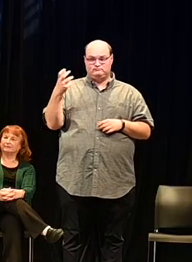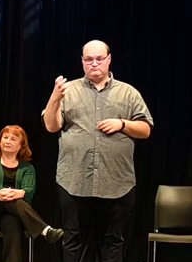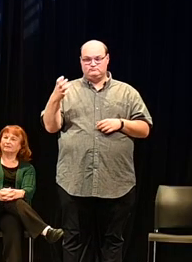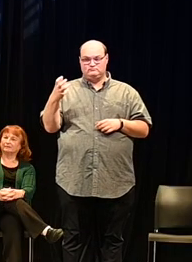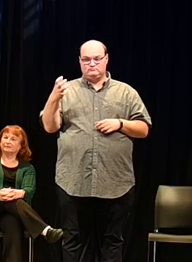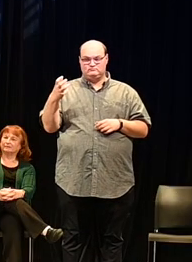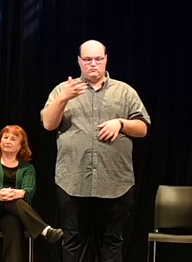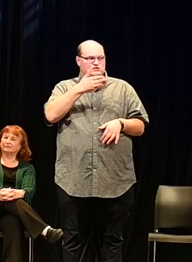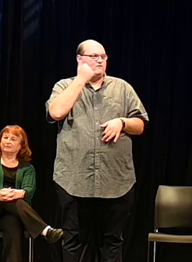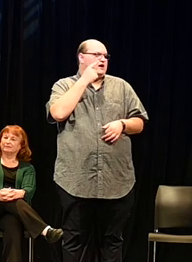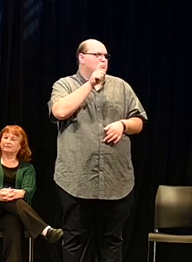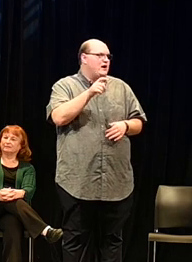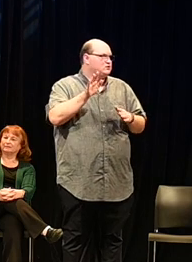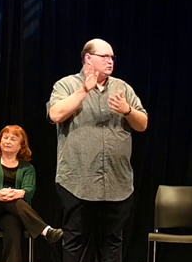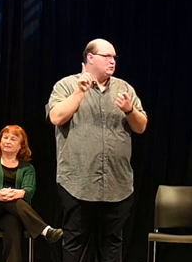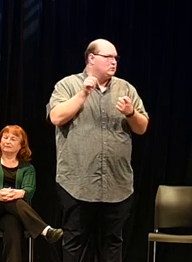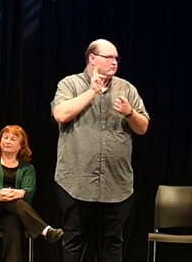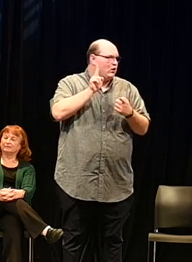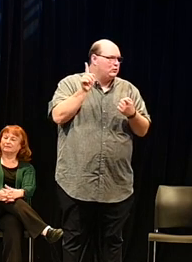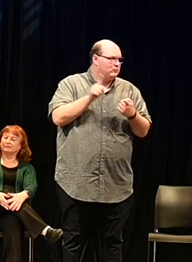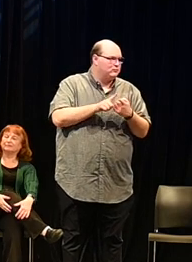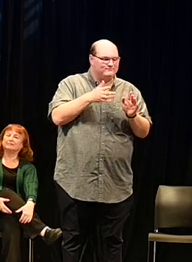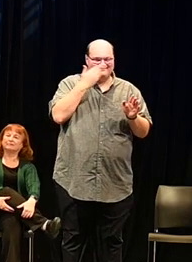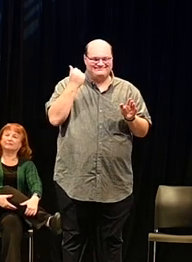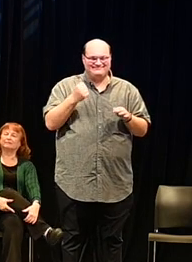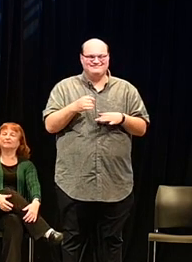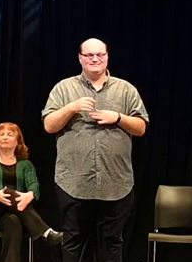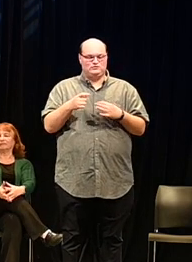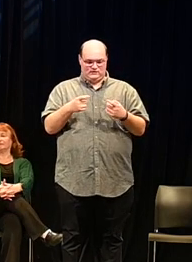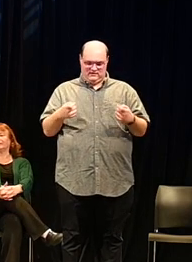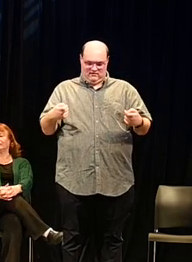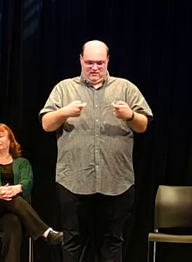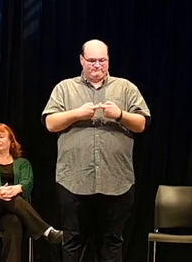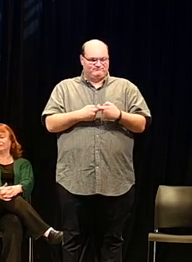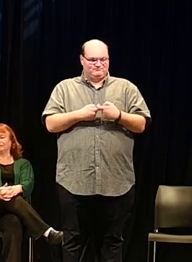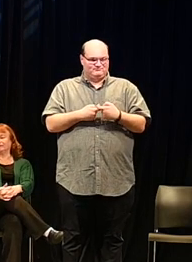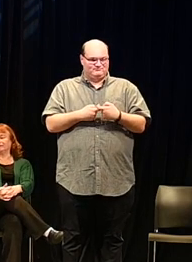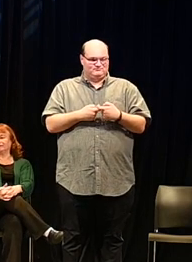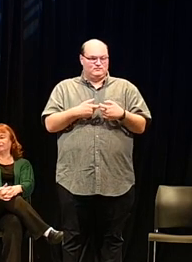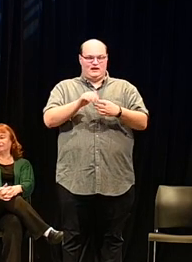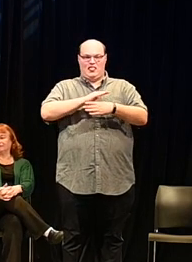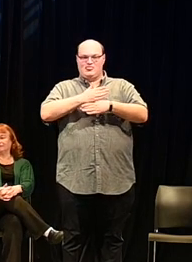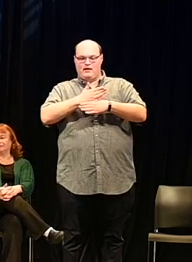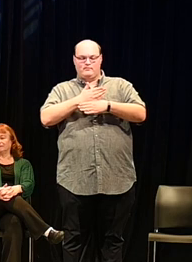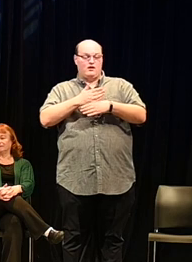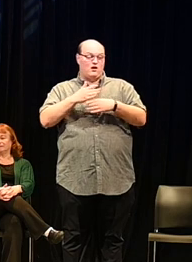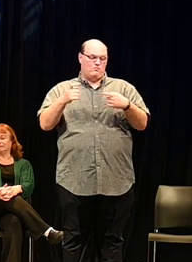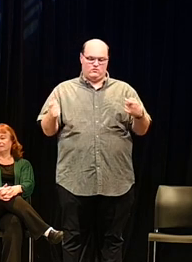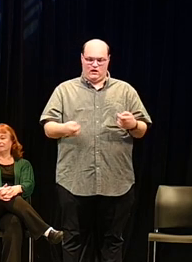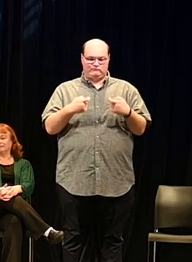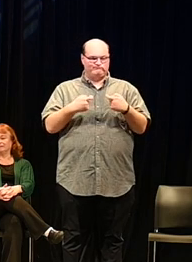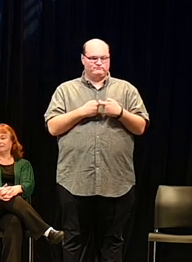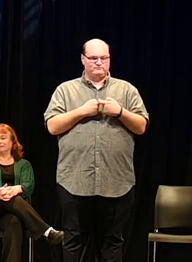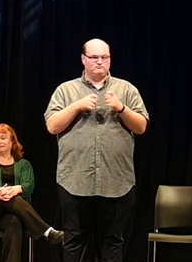ask you to make sure you turned down, but I did when I sat down, and charge them. We can plug in our laptops and charge them.